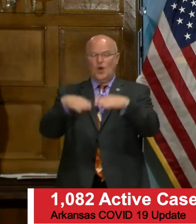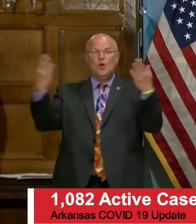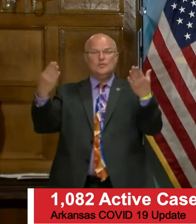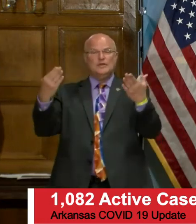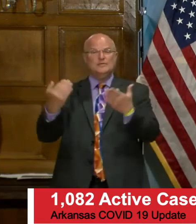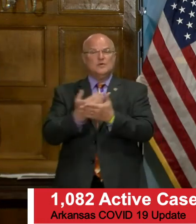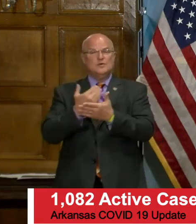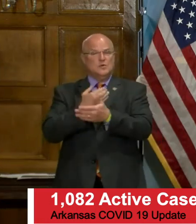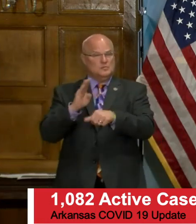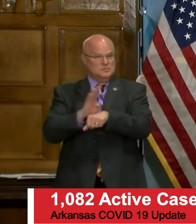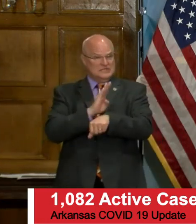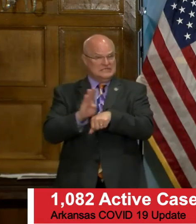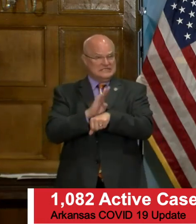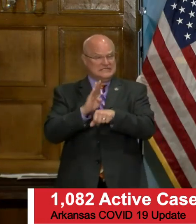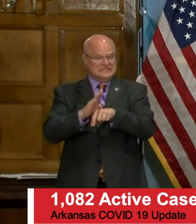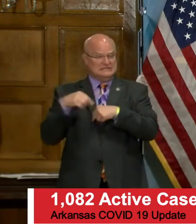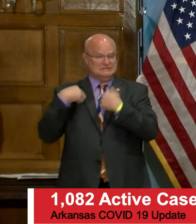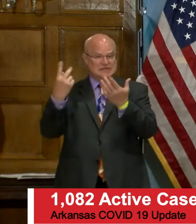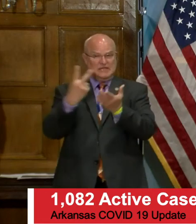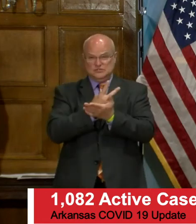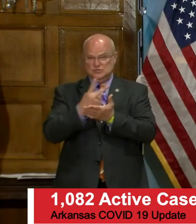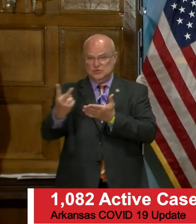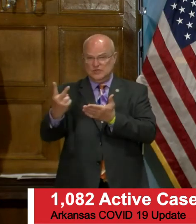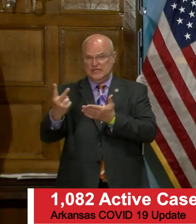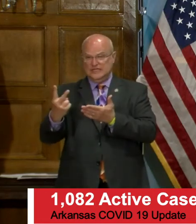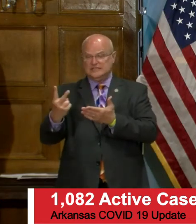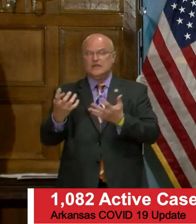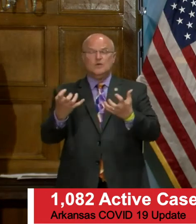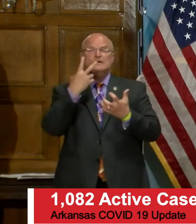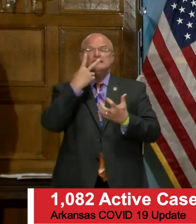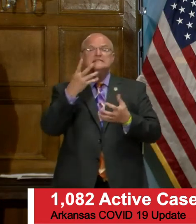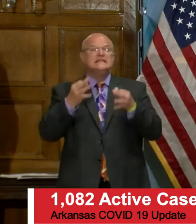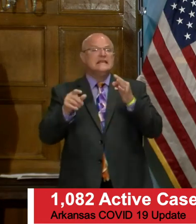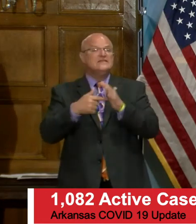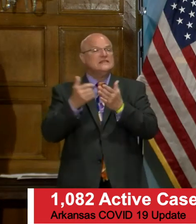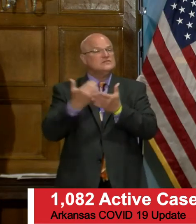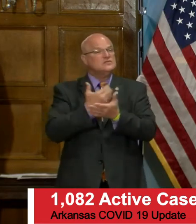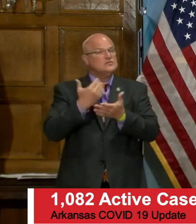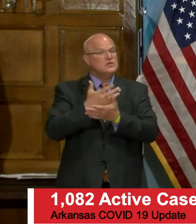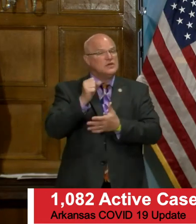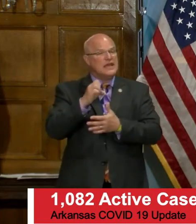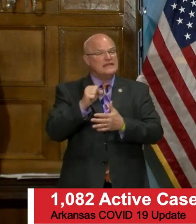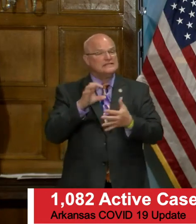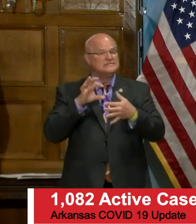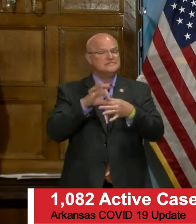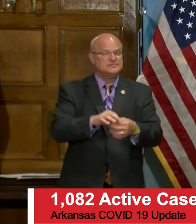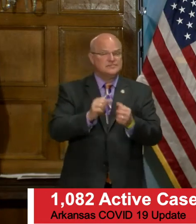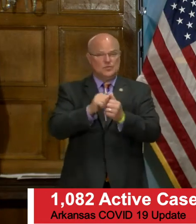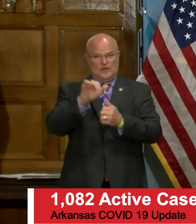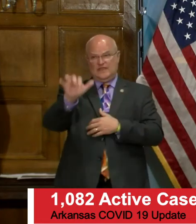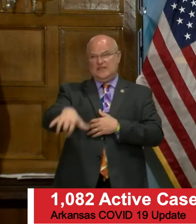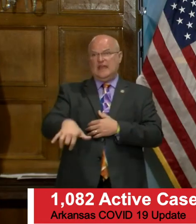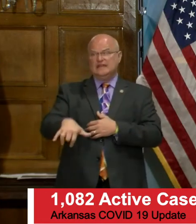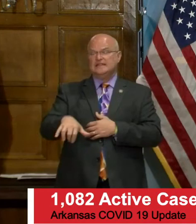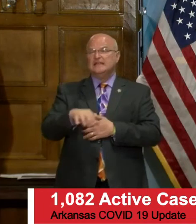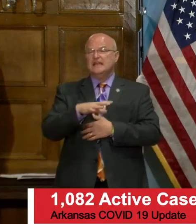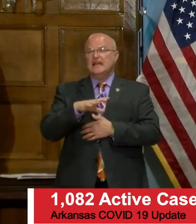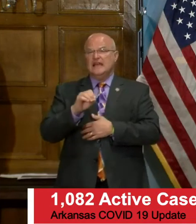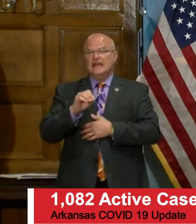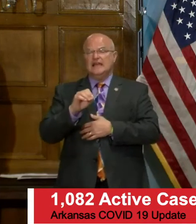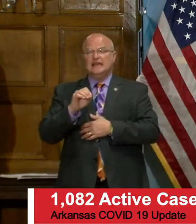of businesses over the last 2 weeks and wanted to see whether these new cases could be associated with those,